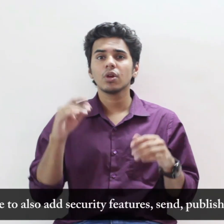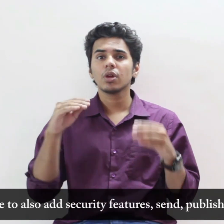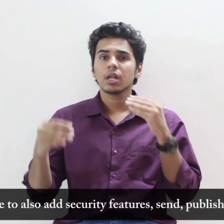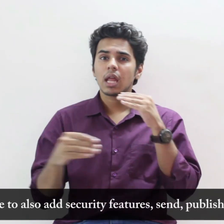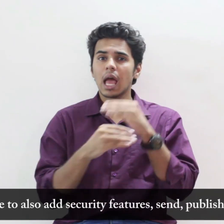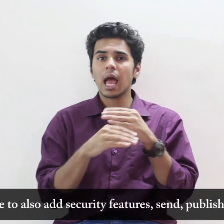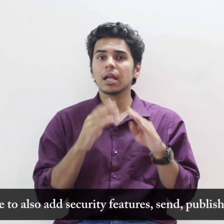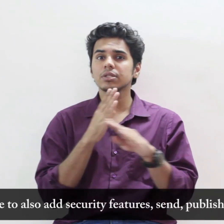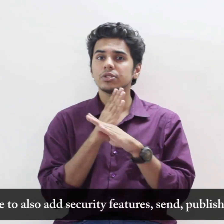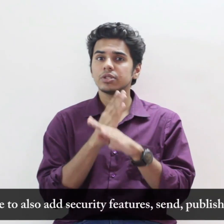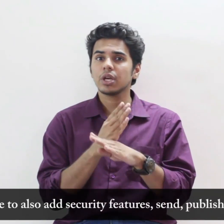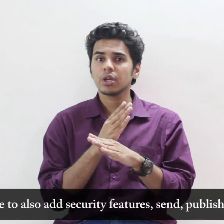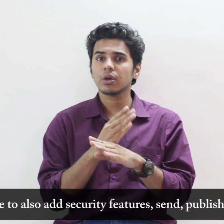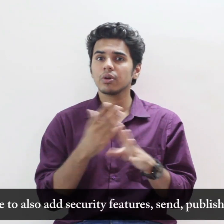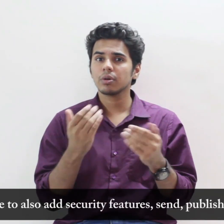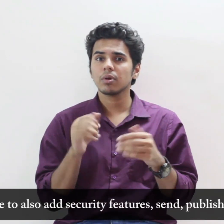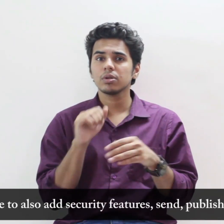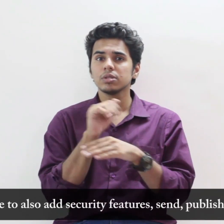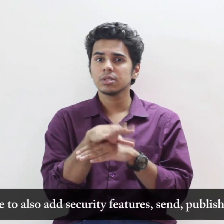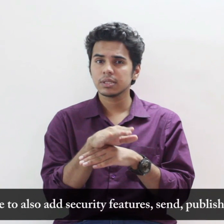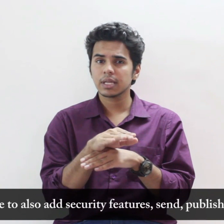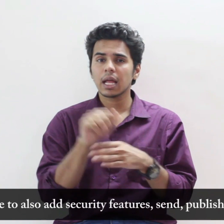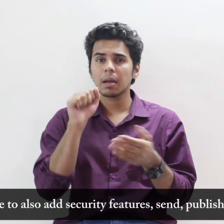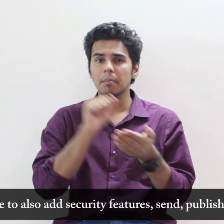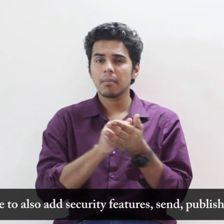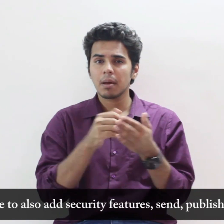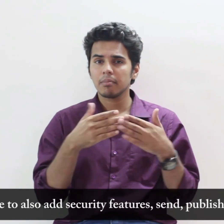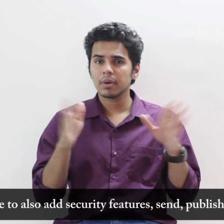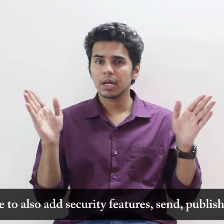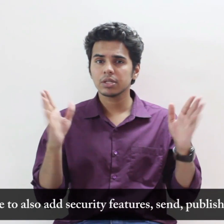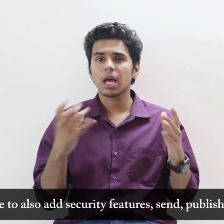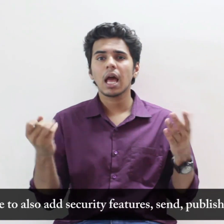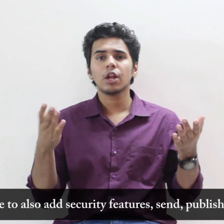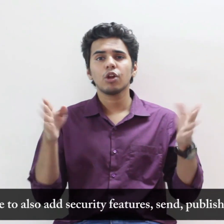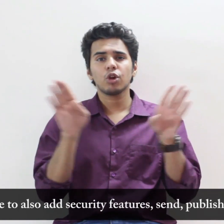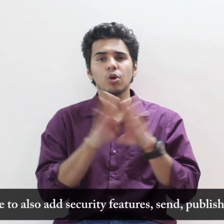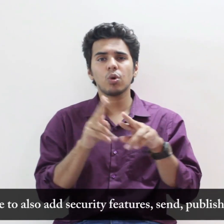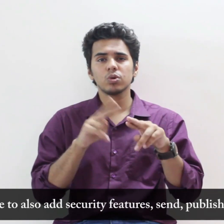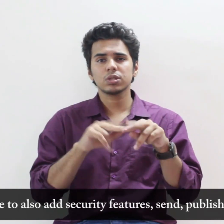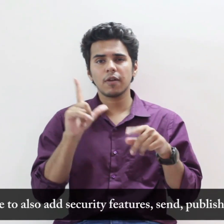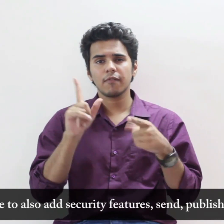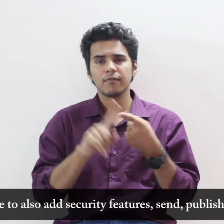You will be able to add security features, send, publish, and close files.